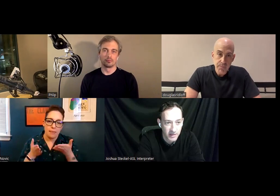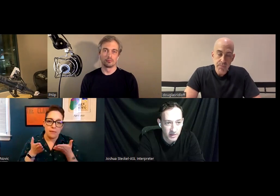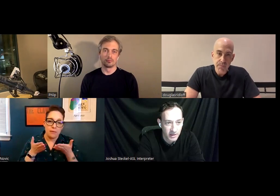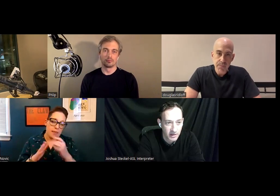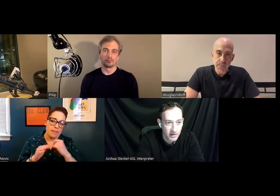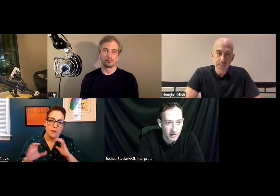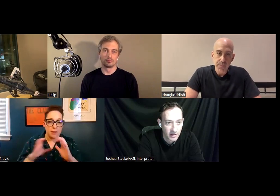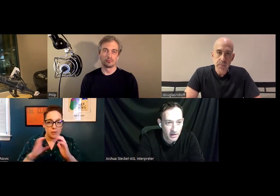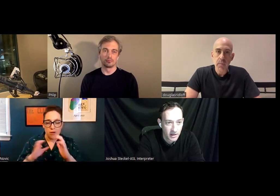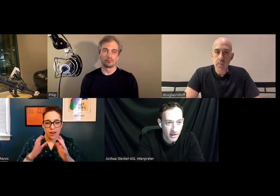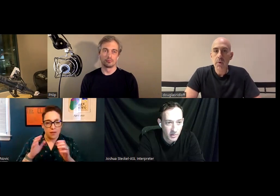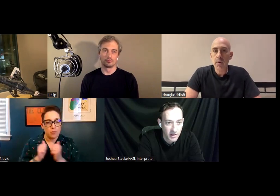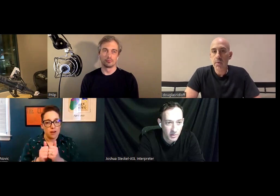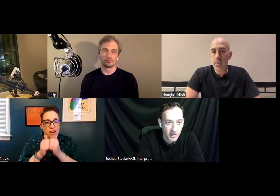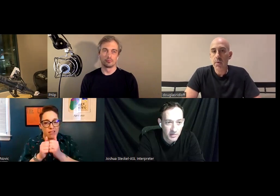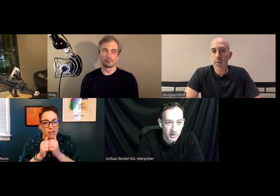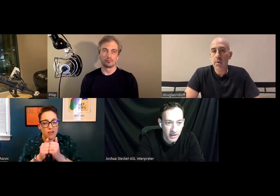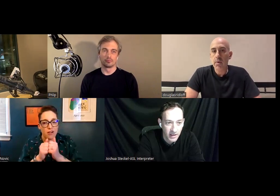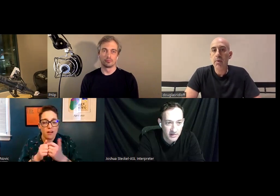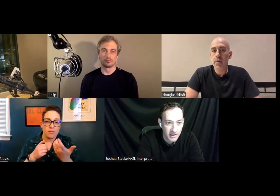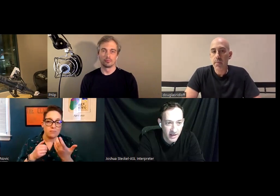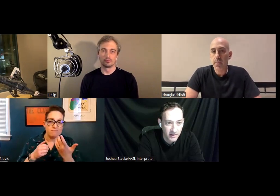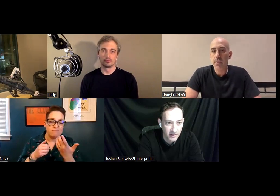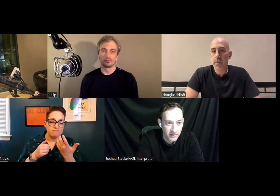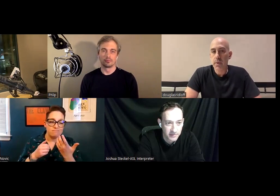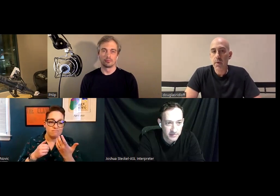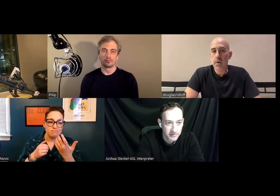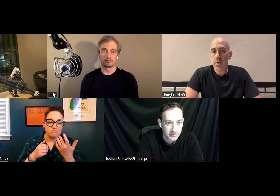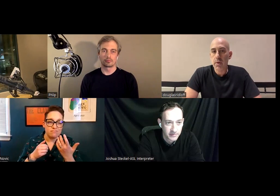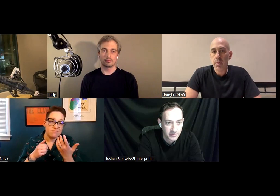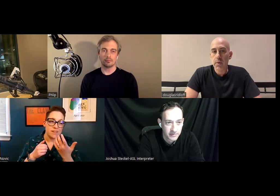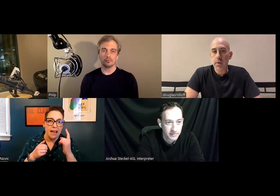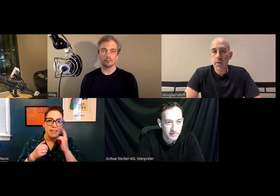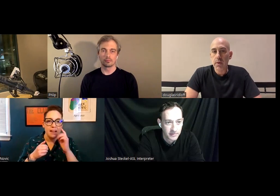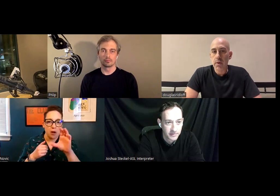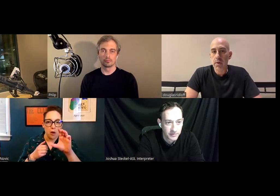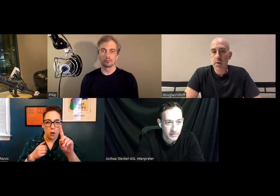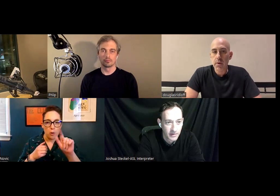part of our family and the way that we communicate together.